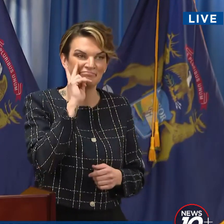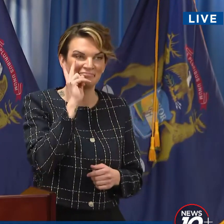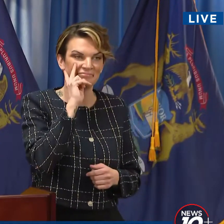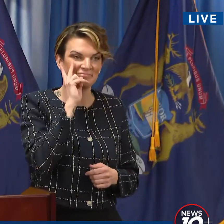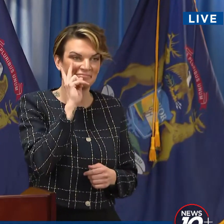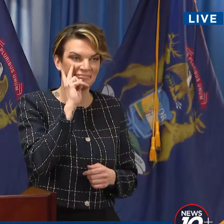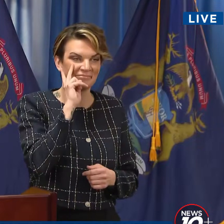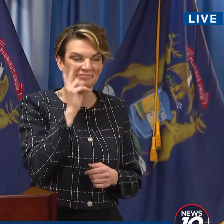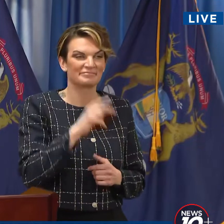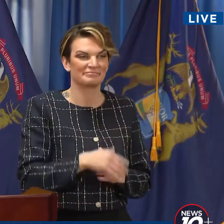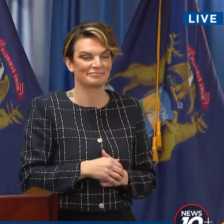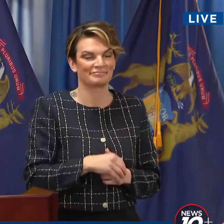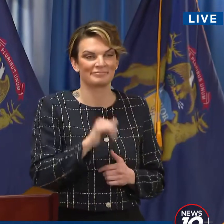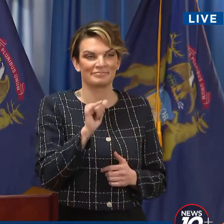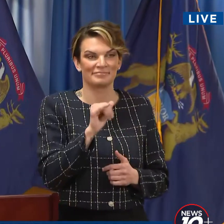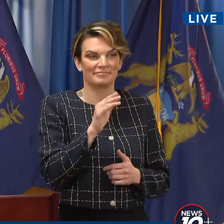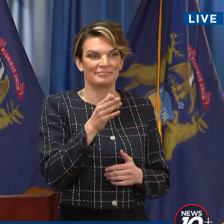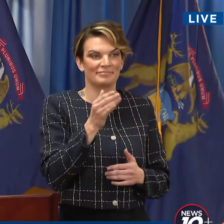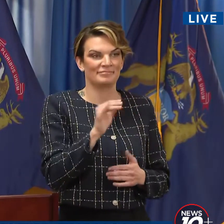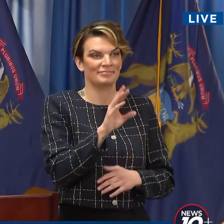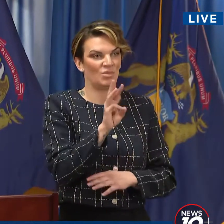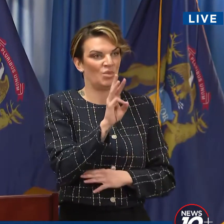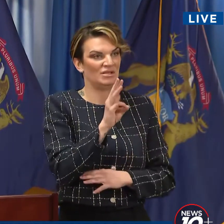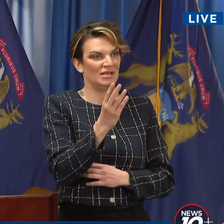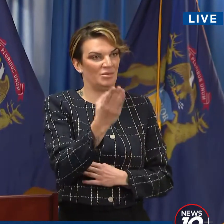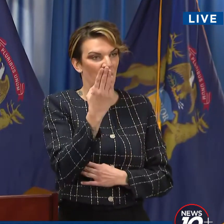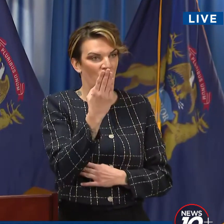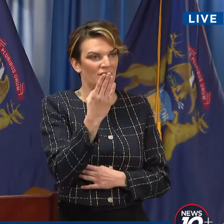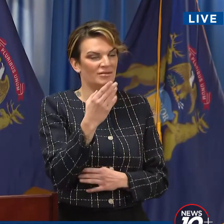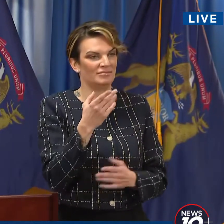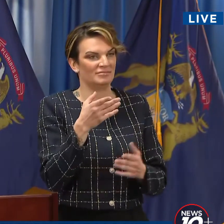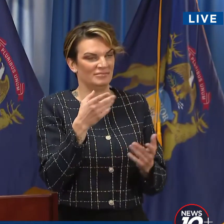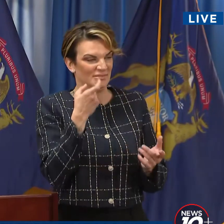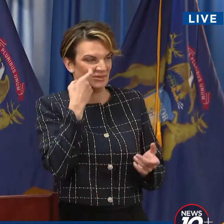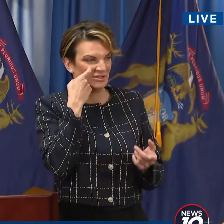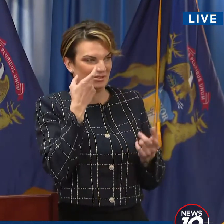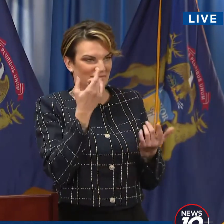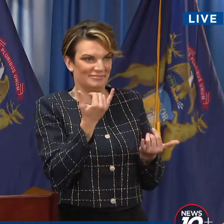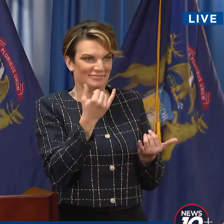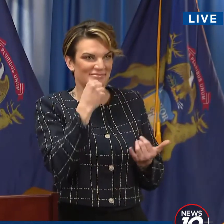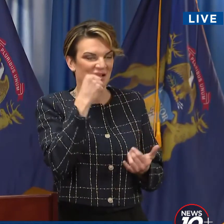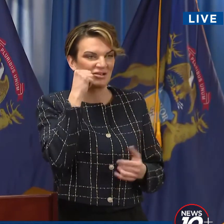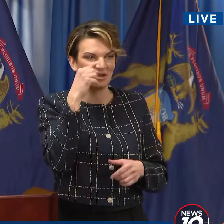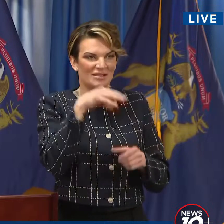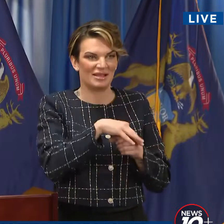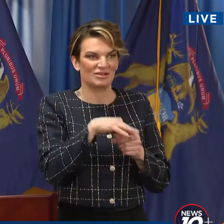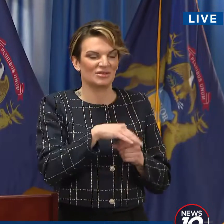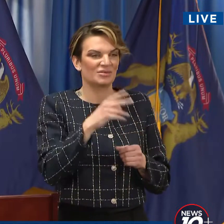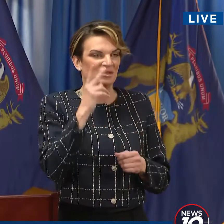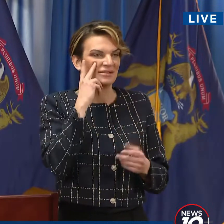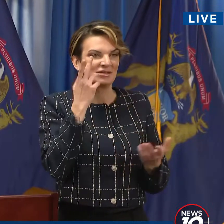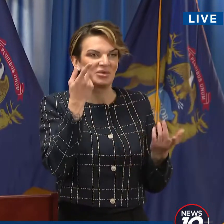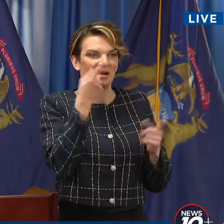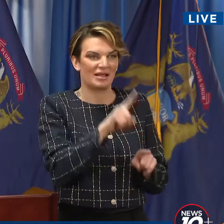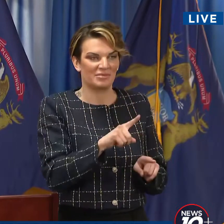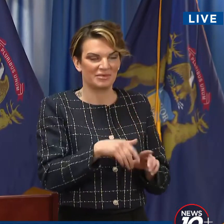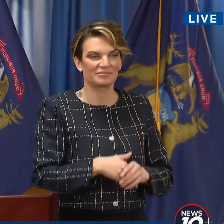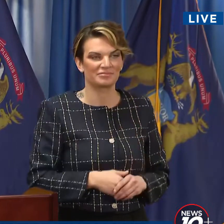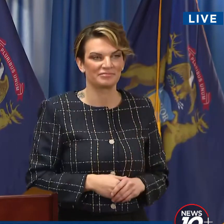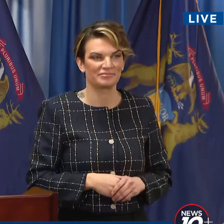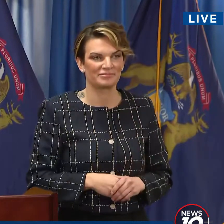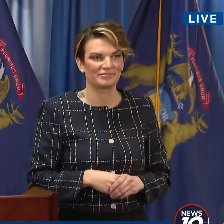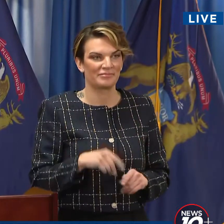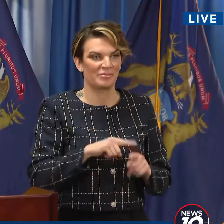point on the Wednesday morning after a historic election. And so our goal is to see how that plays out, but nothing changes